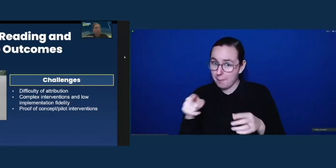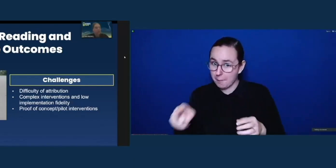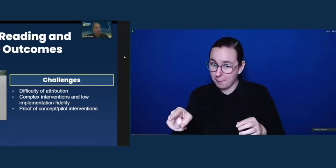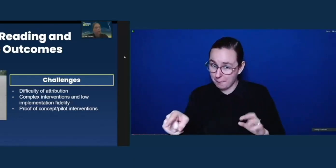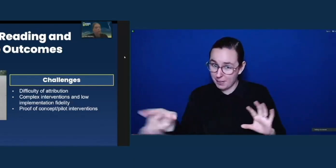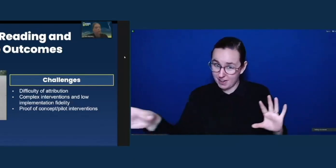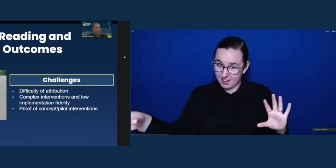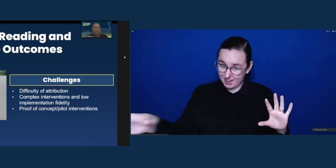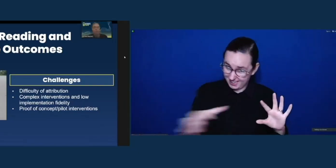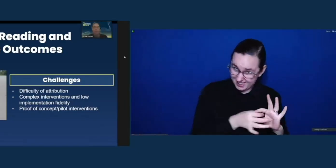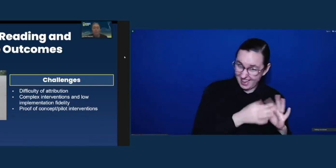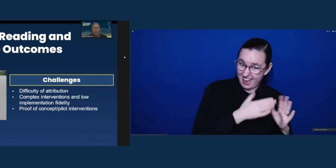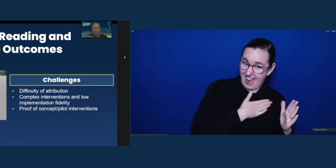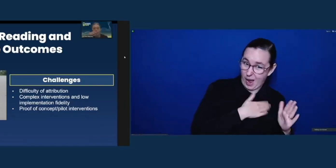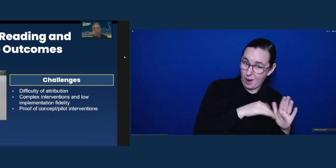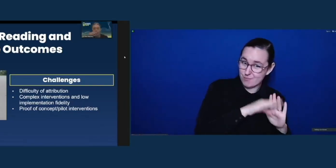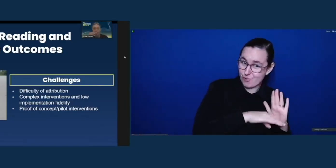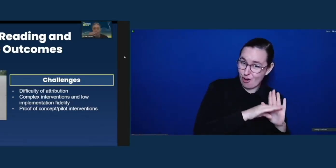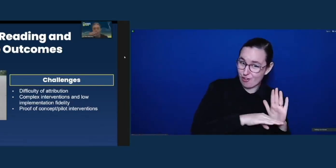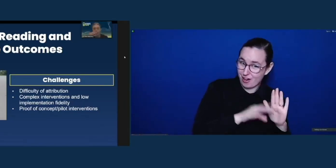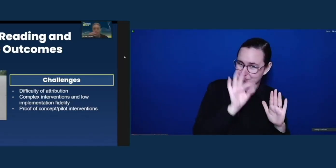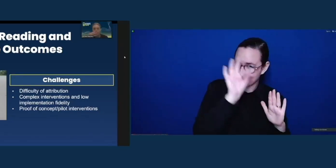finally,